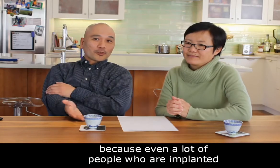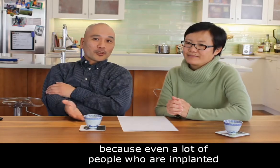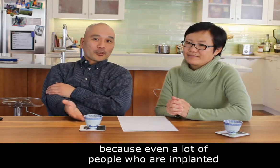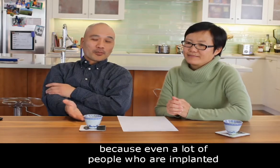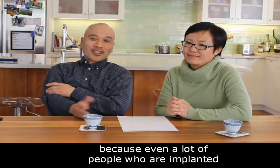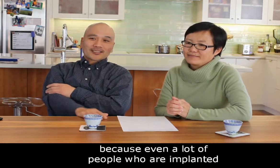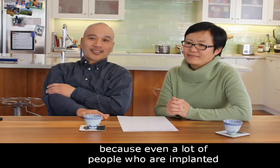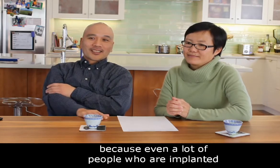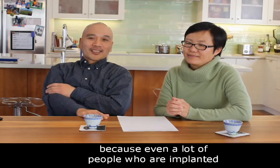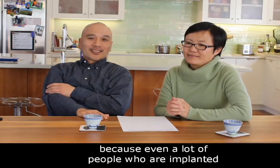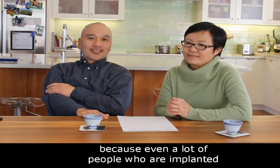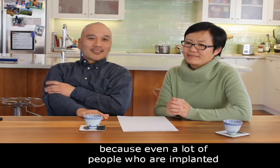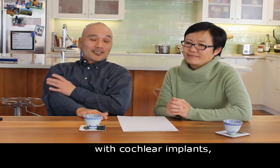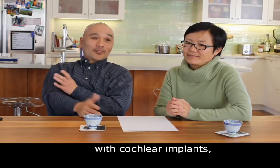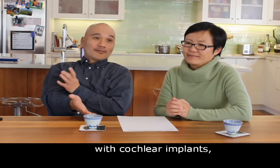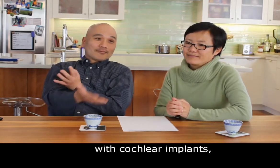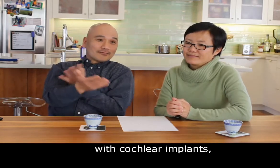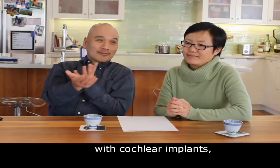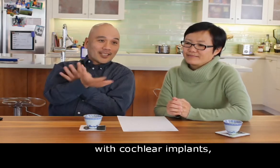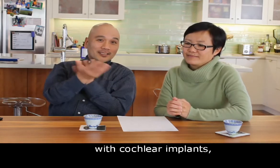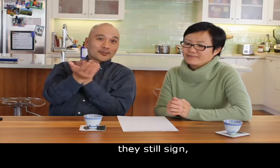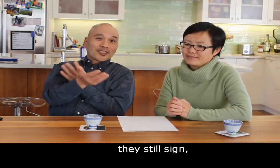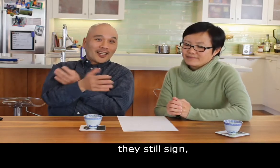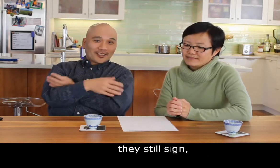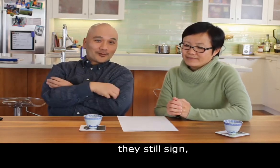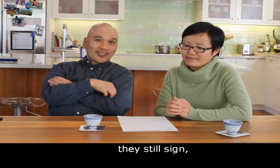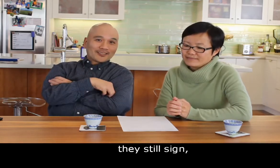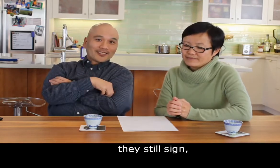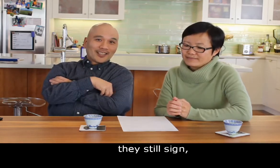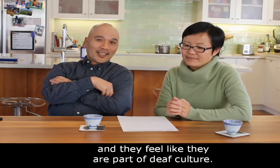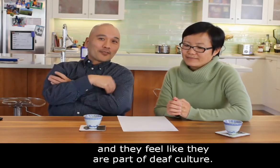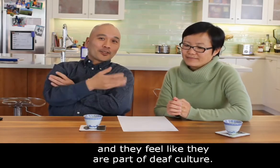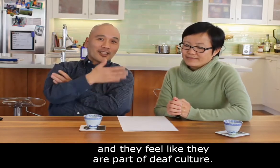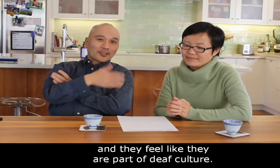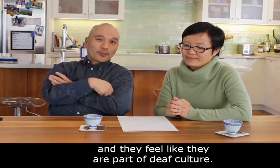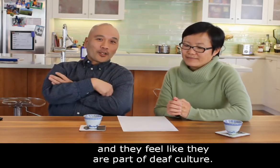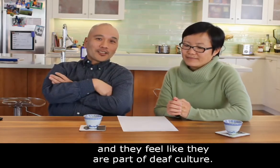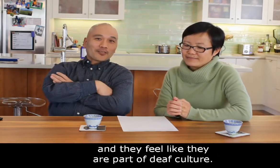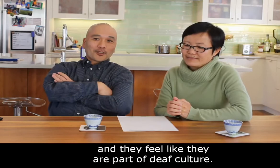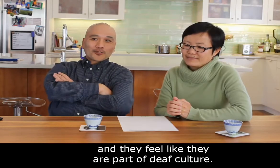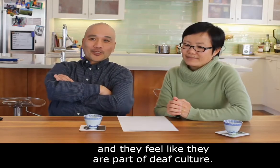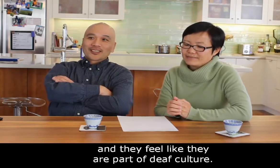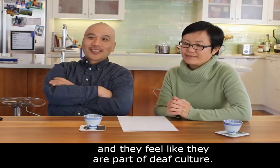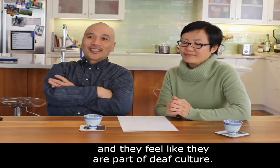cochlear implants, they still sign, right? And they feel like they're part of deaf culture.